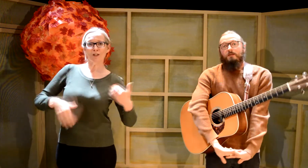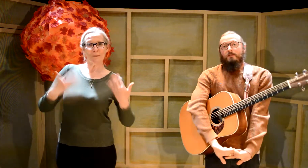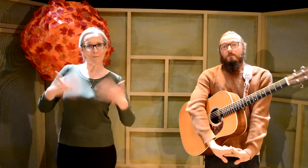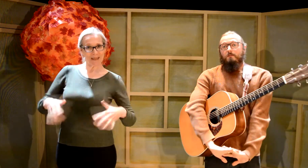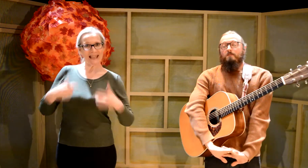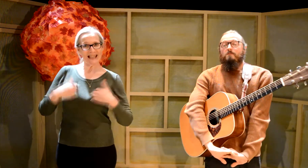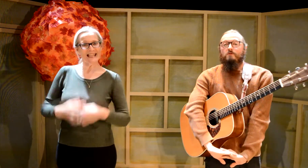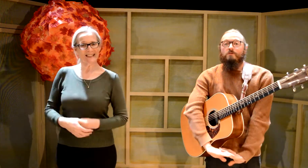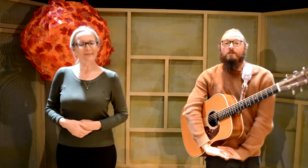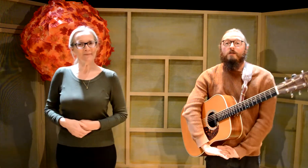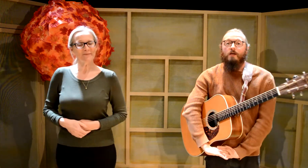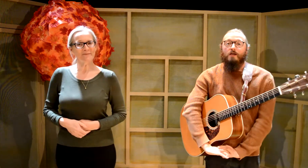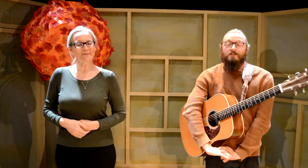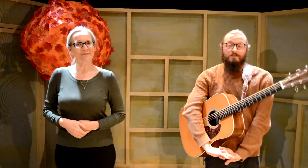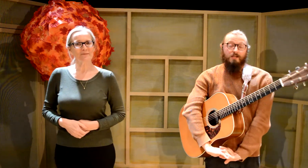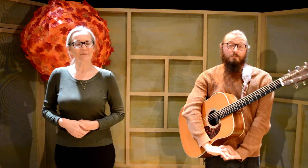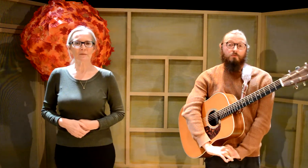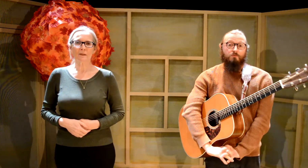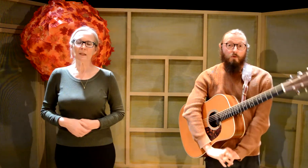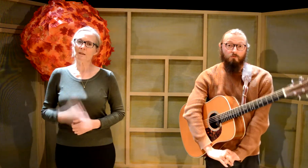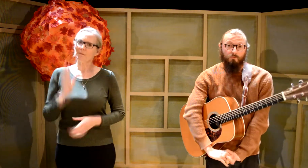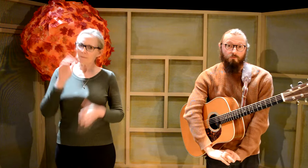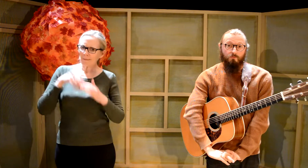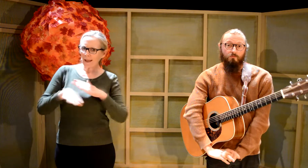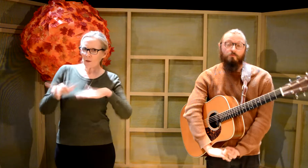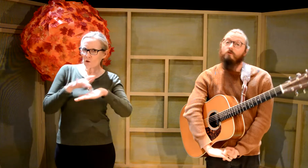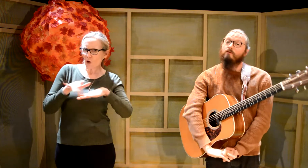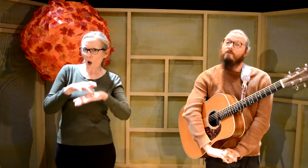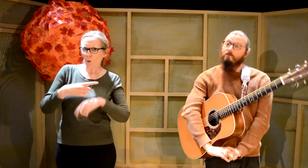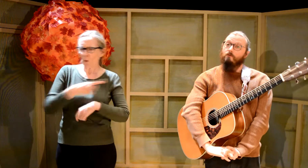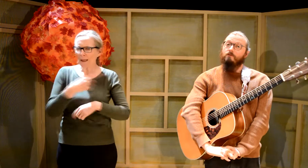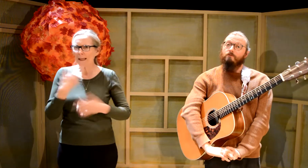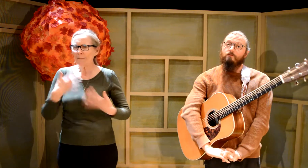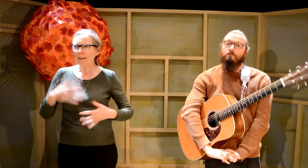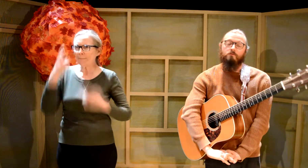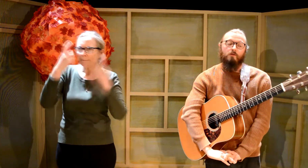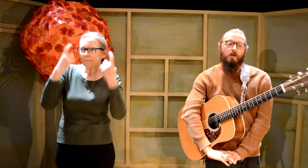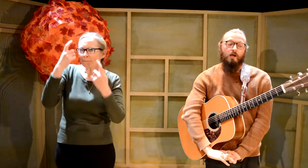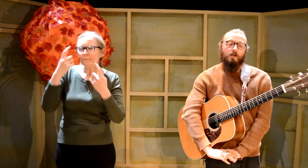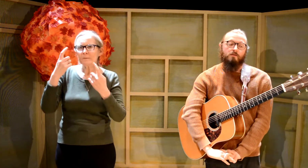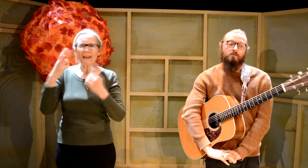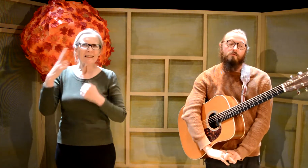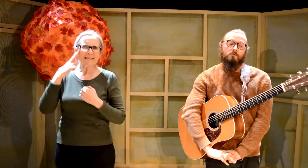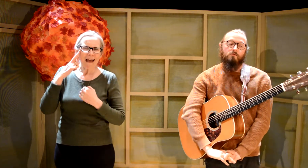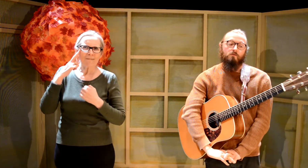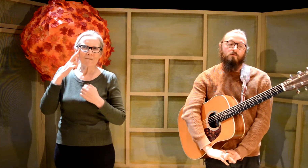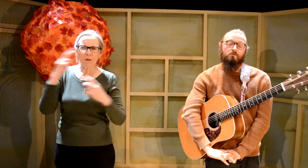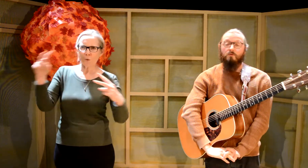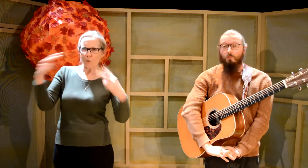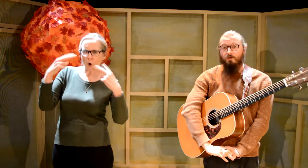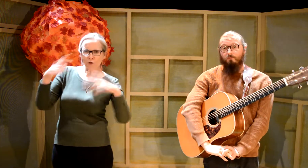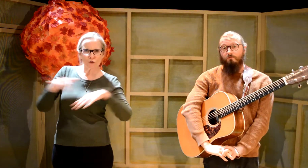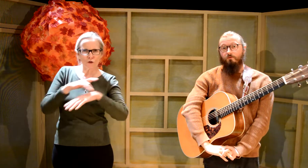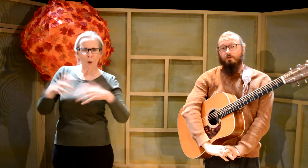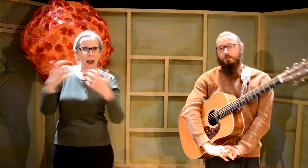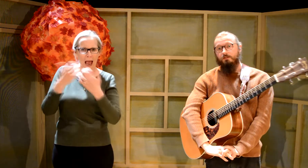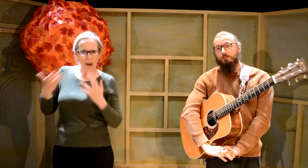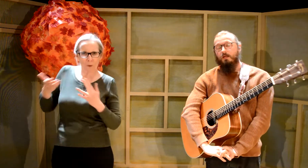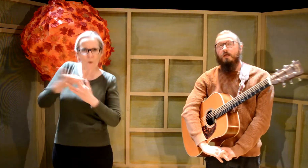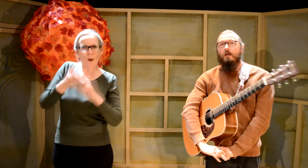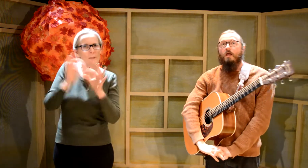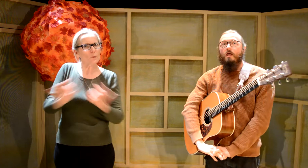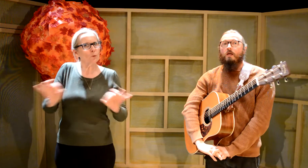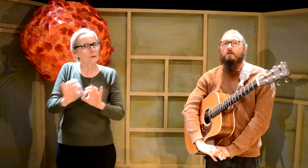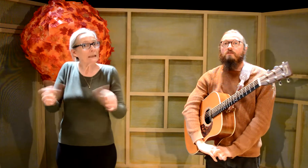to make music as accessible as possible for deaf audiences, and some of the ways we've done